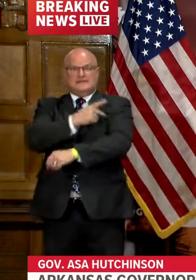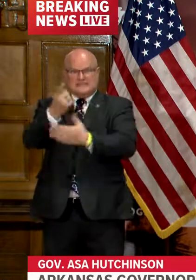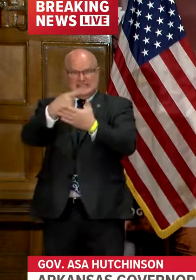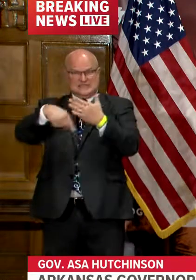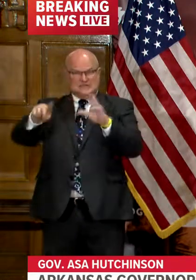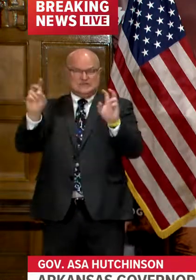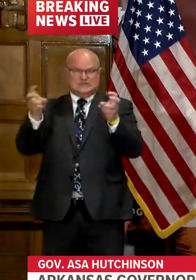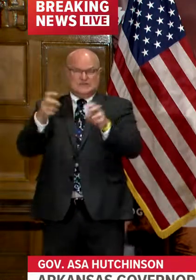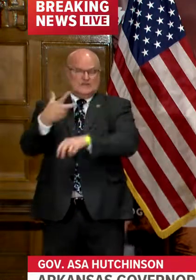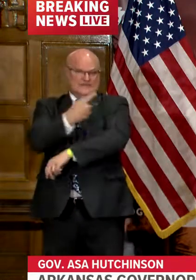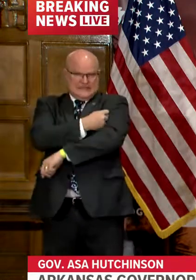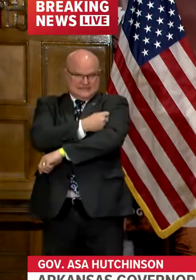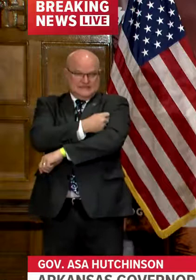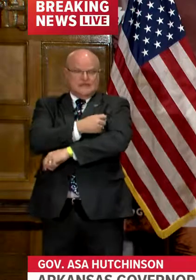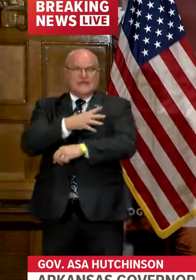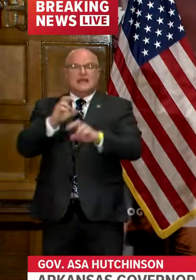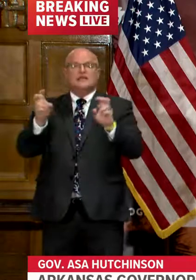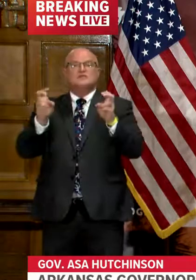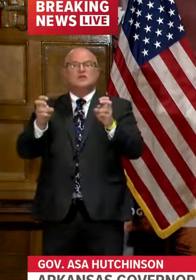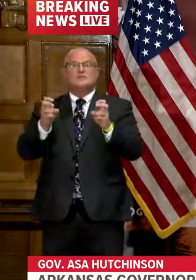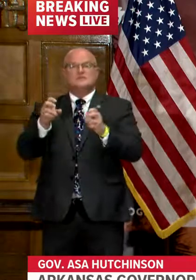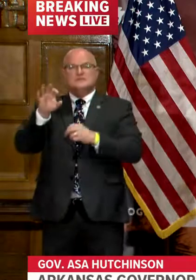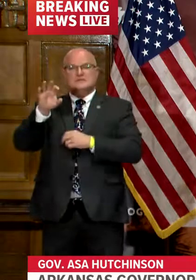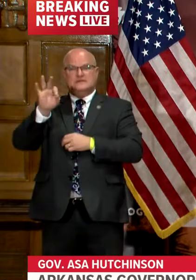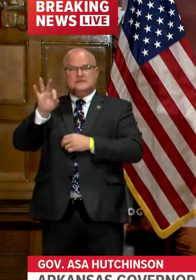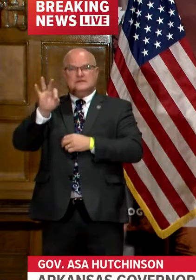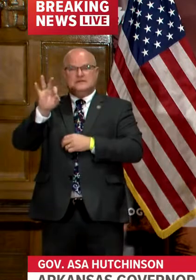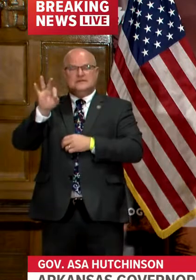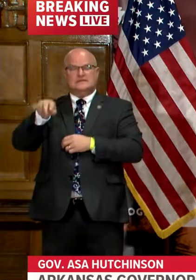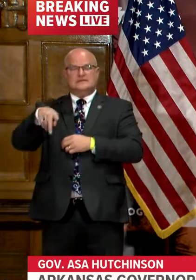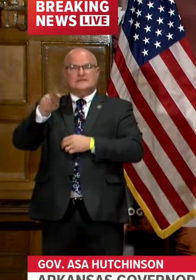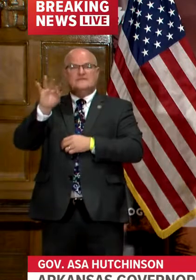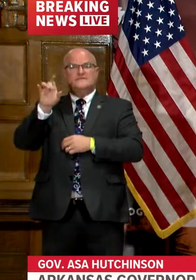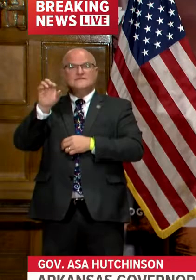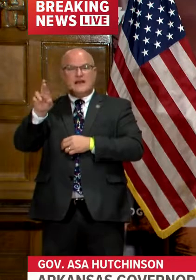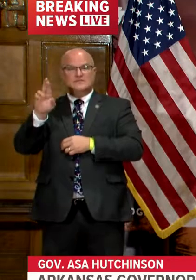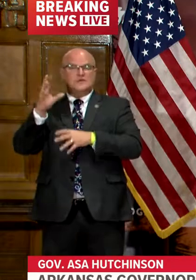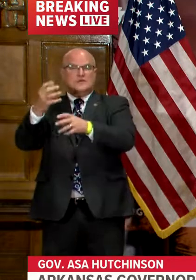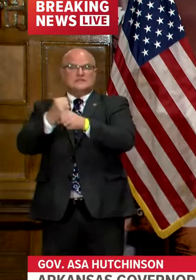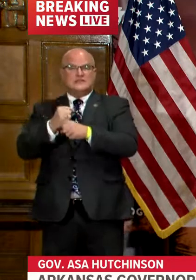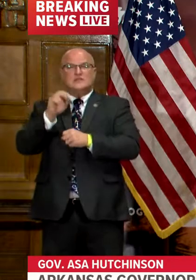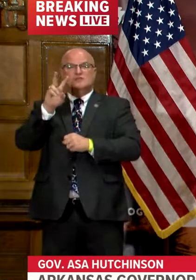of the vaccine. And in terms of Pfizer, we will be receiving